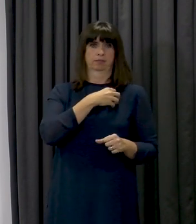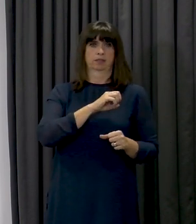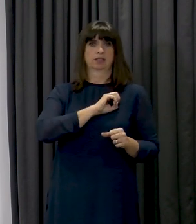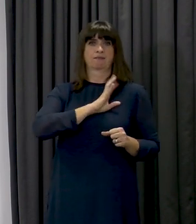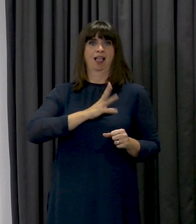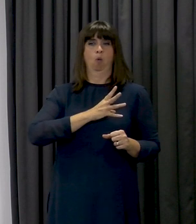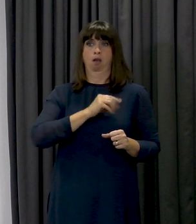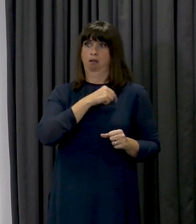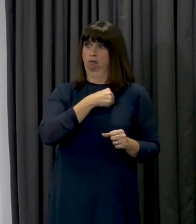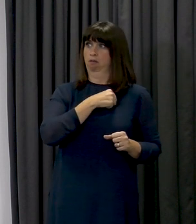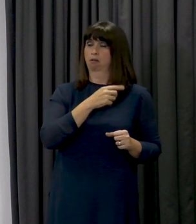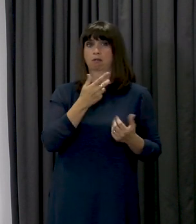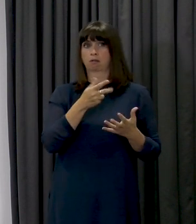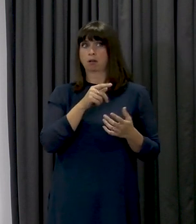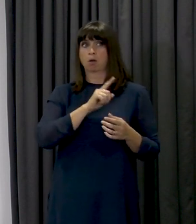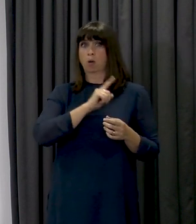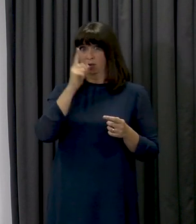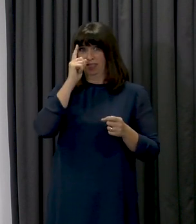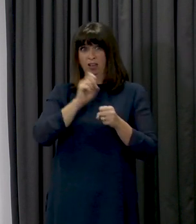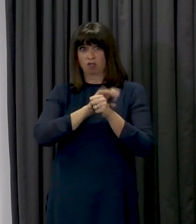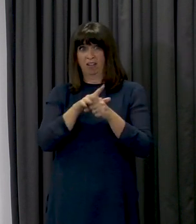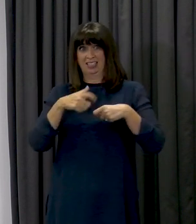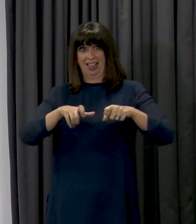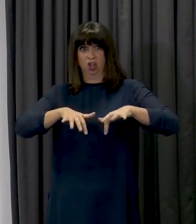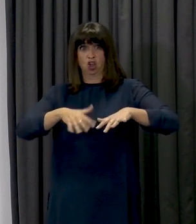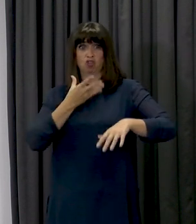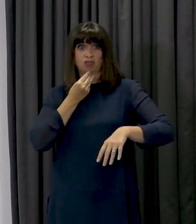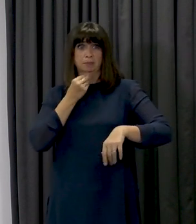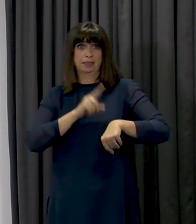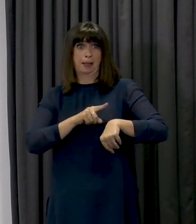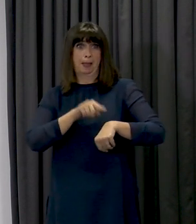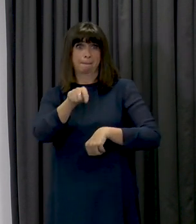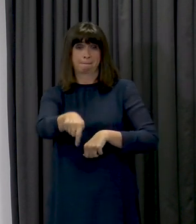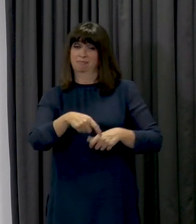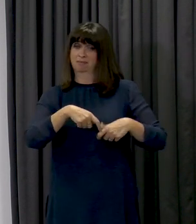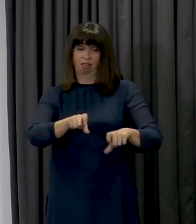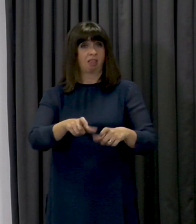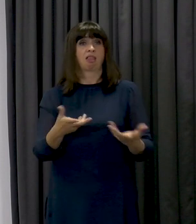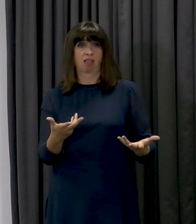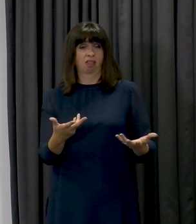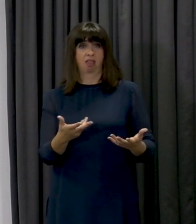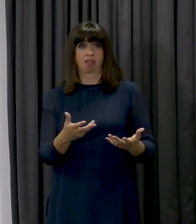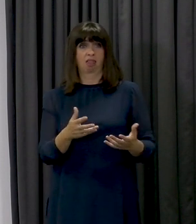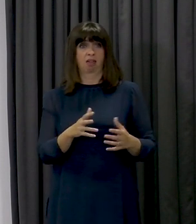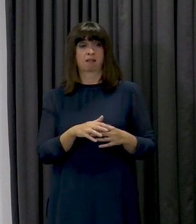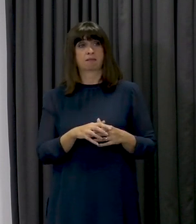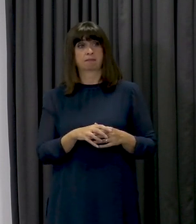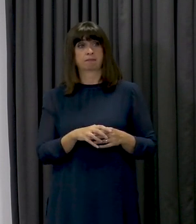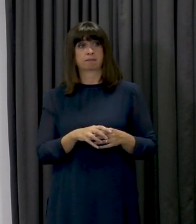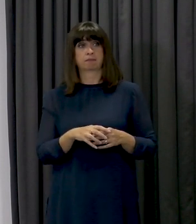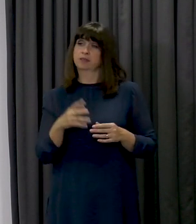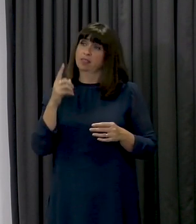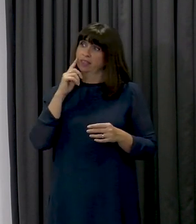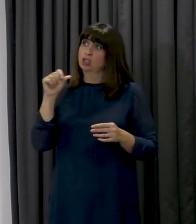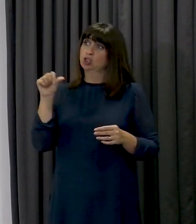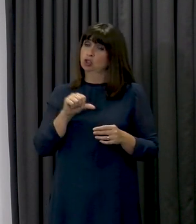will still be with us after Christmas. And it would help people with very low immune systems to be